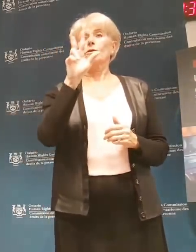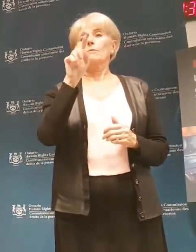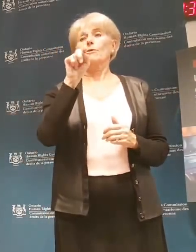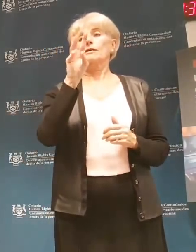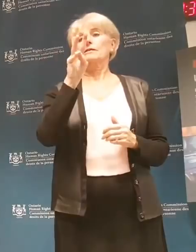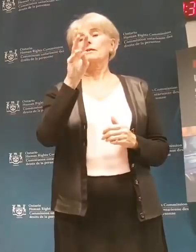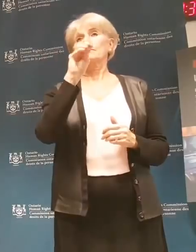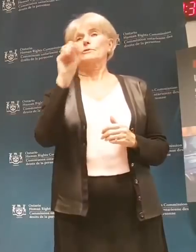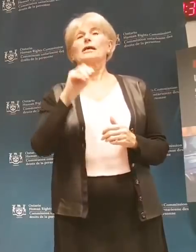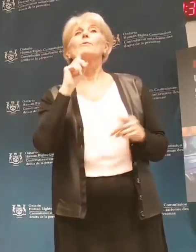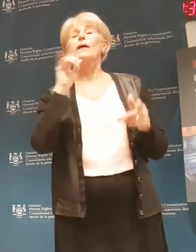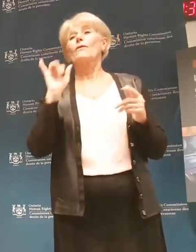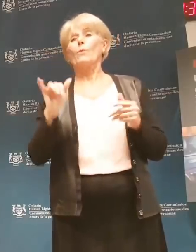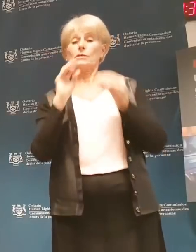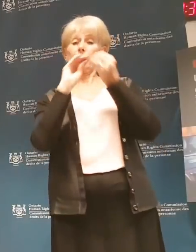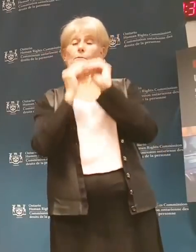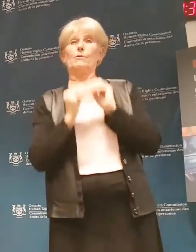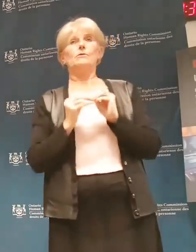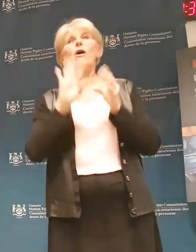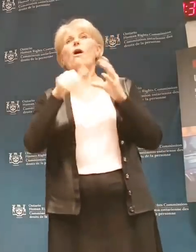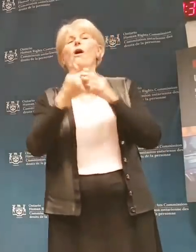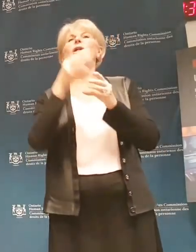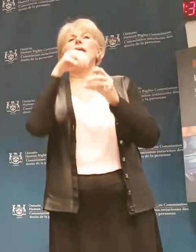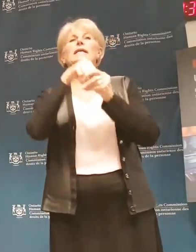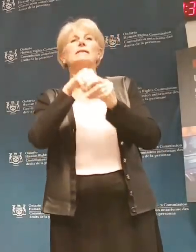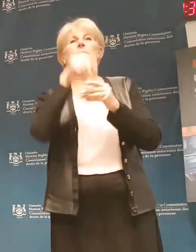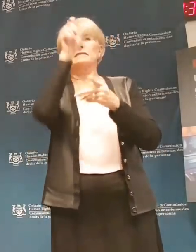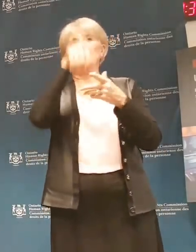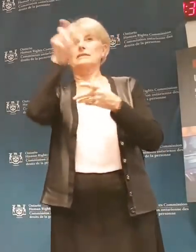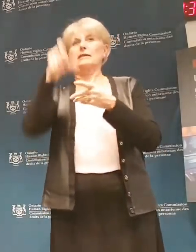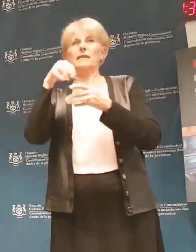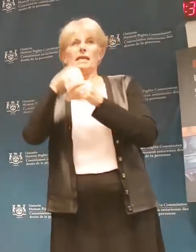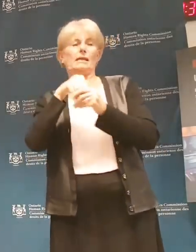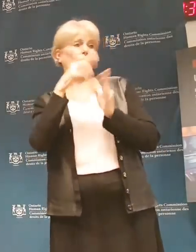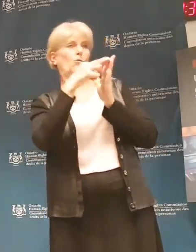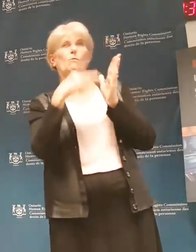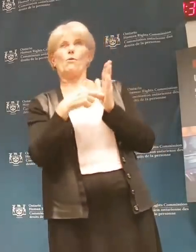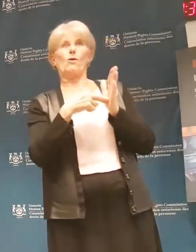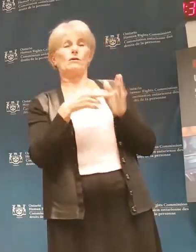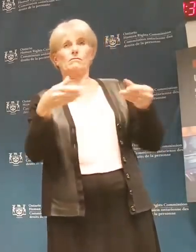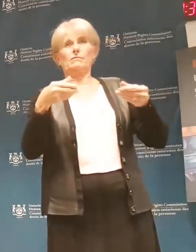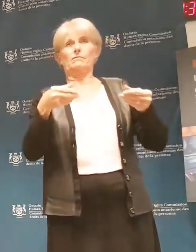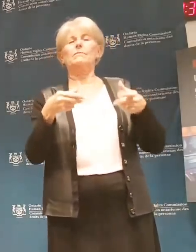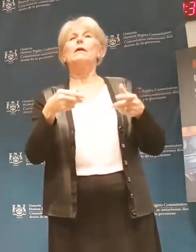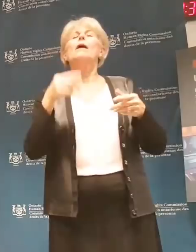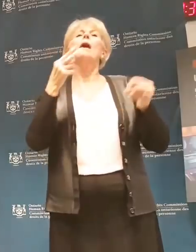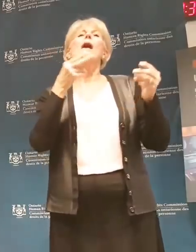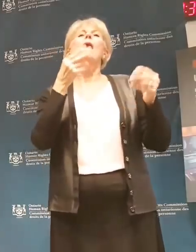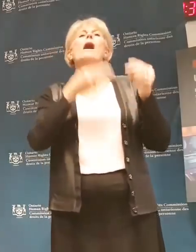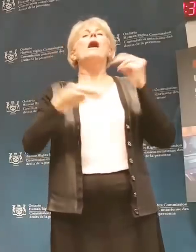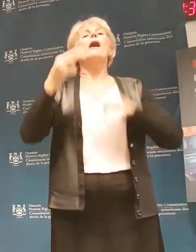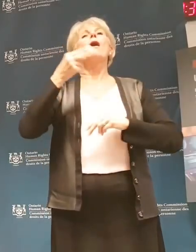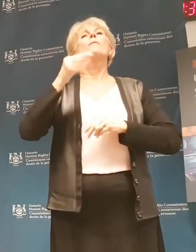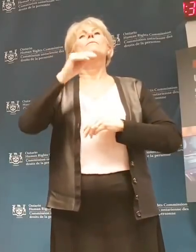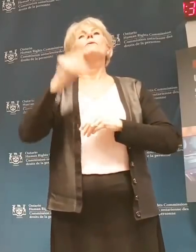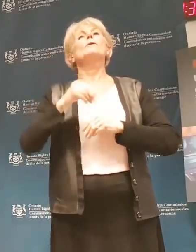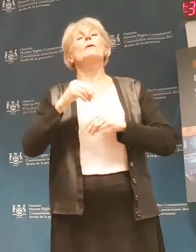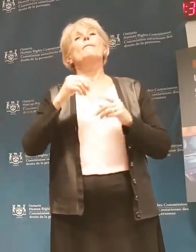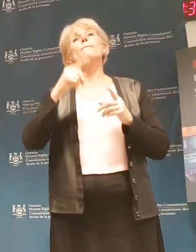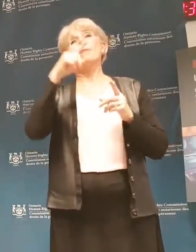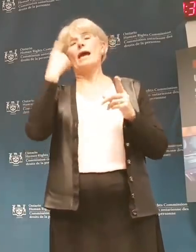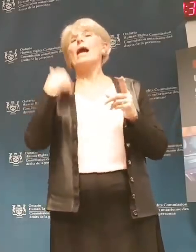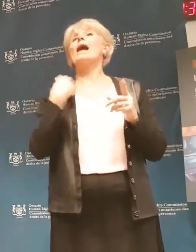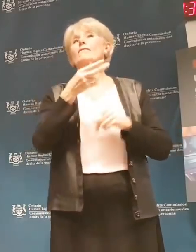63.6%. Incidentally, these figures are all found in the various tables in the report. A higher proportion of black people had a